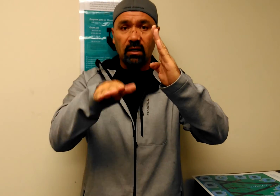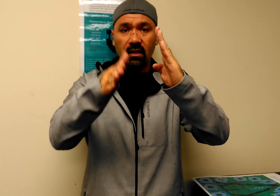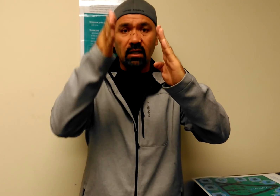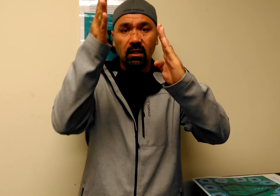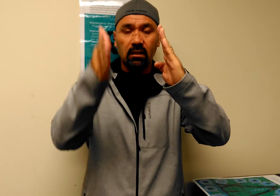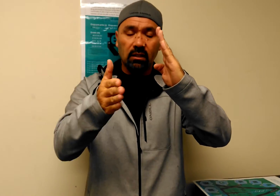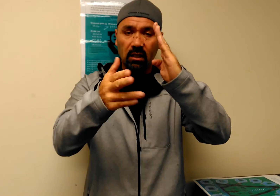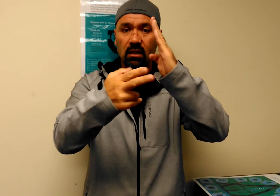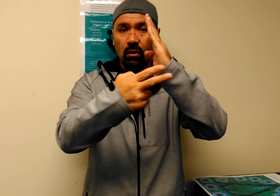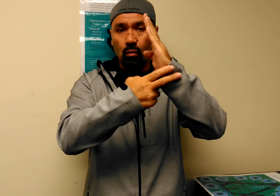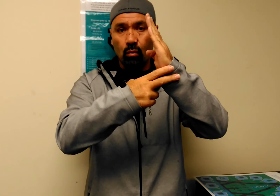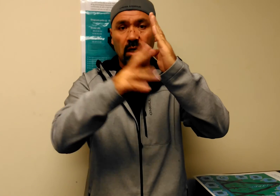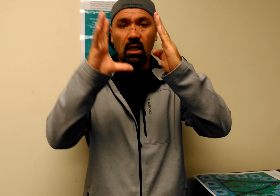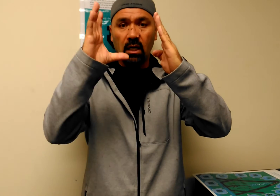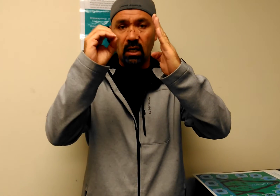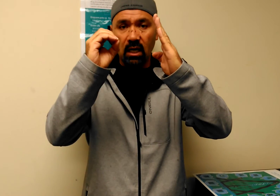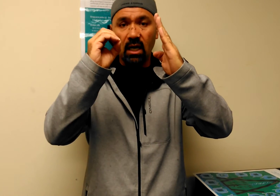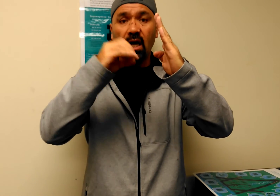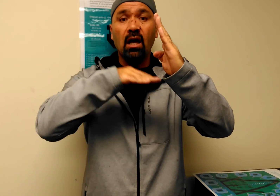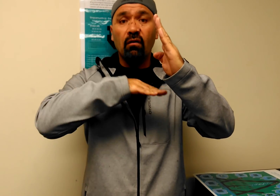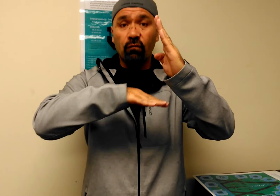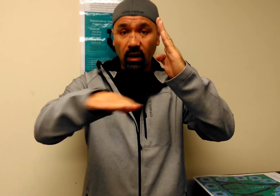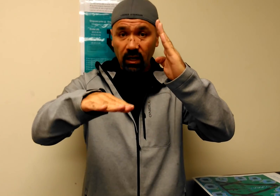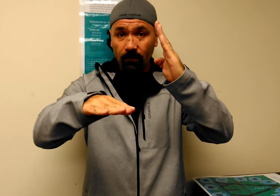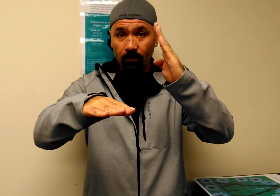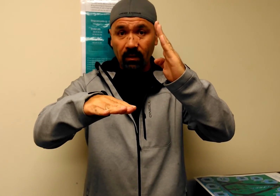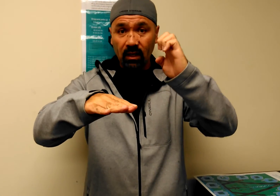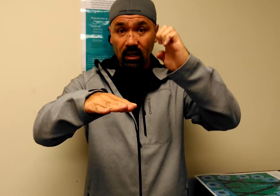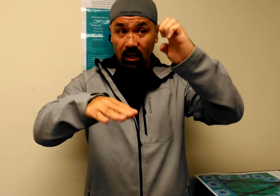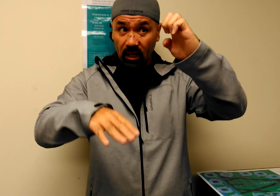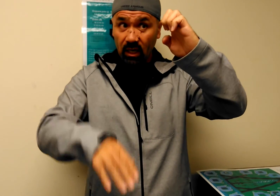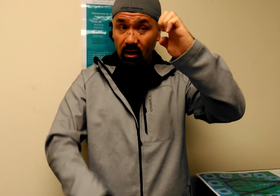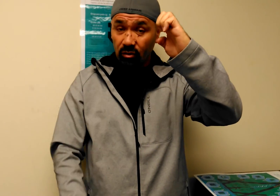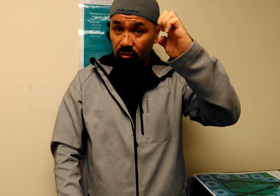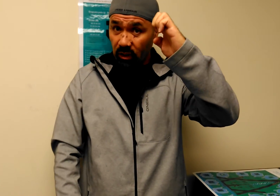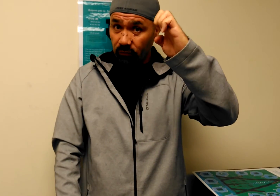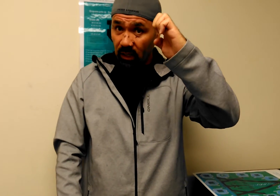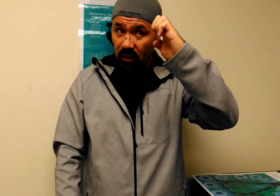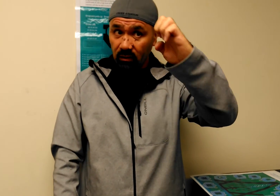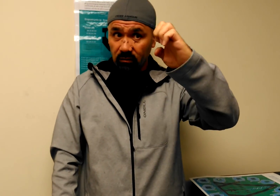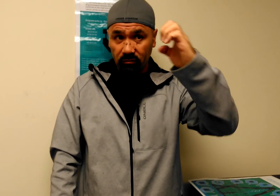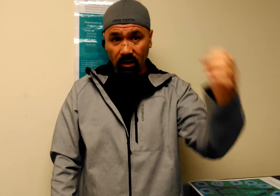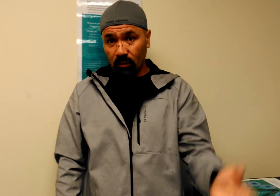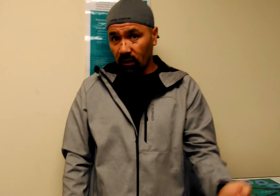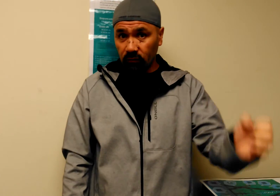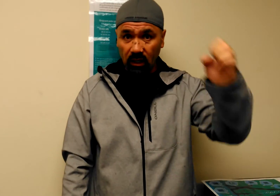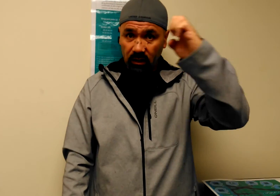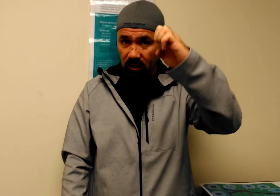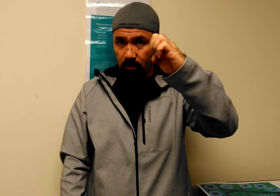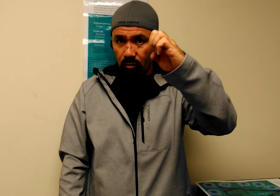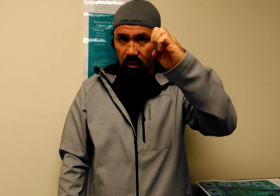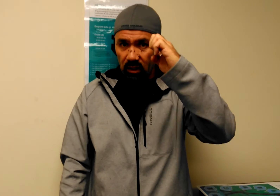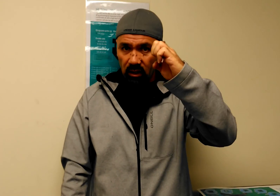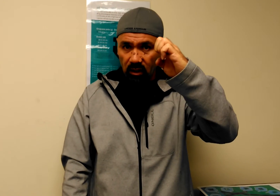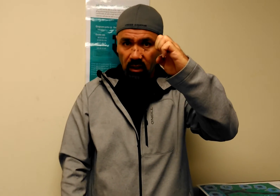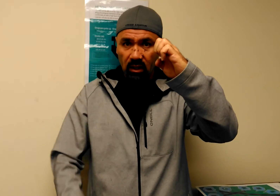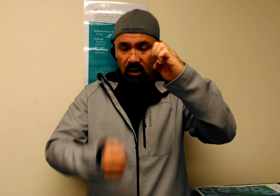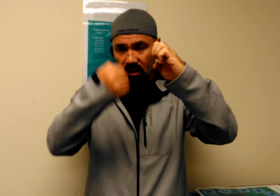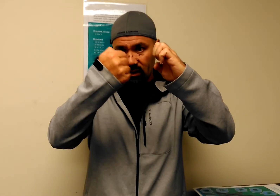Para Tawa Ngā Wha. E on your left hand. Grab your left hand. Linga maui. E. Now